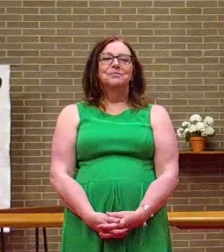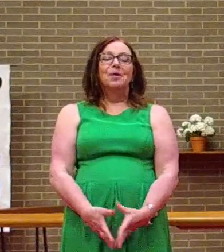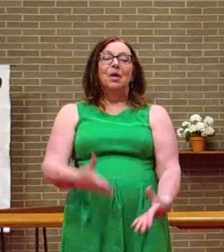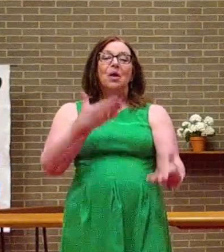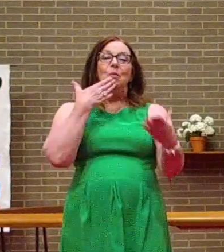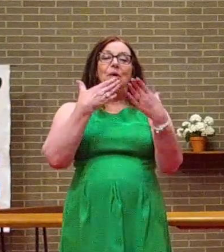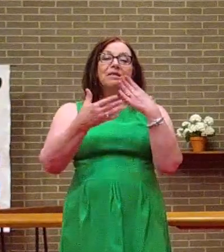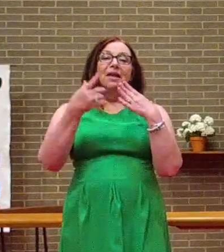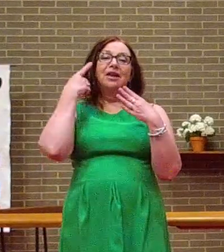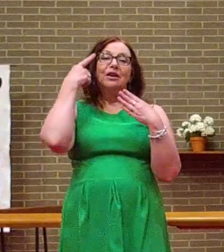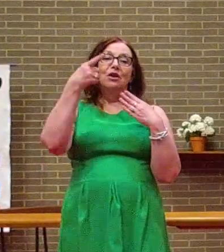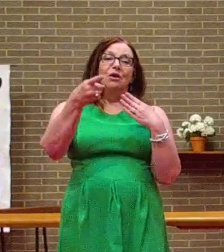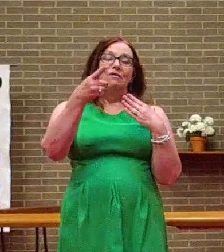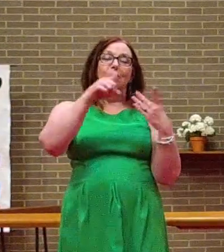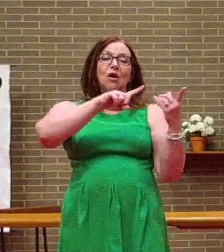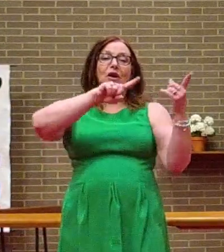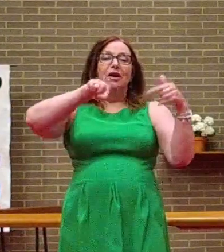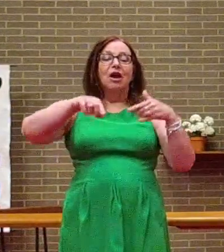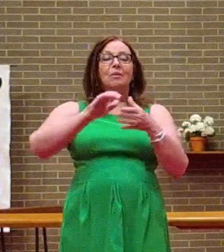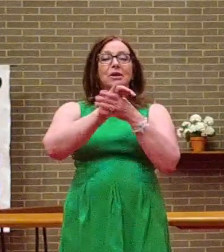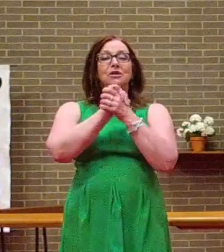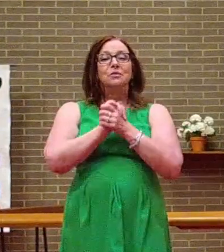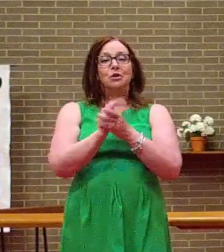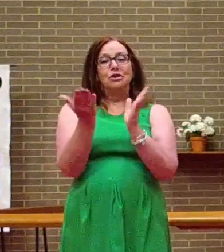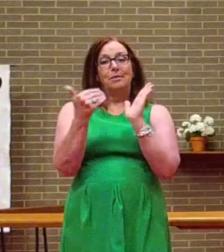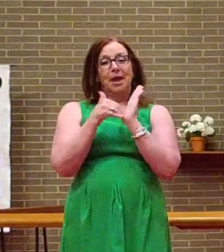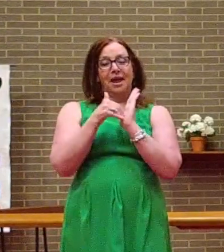Thank you for coming to worship once